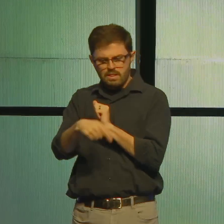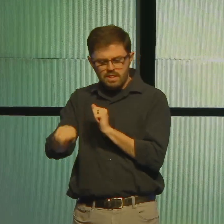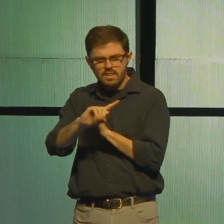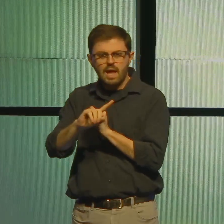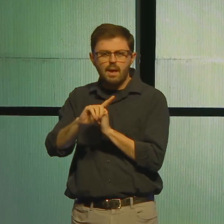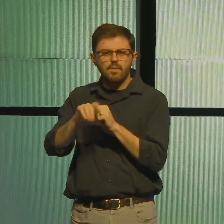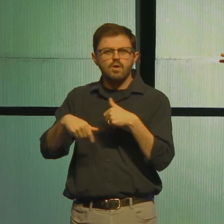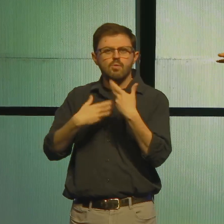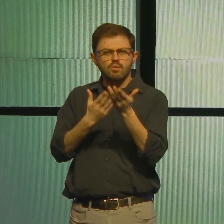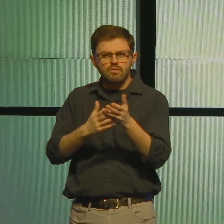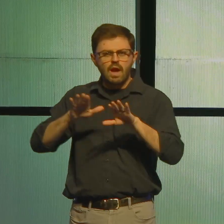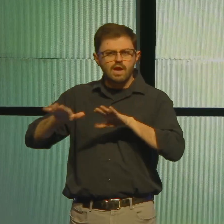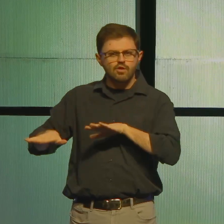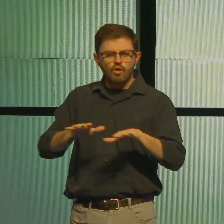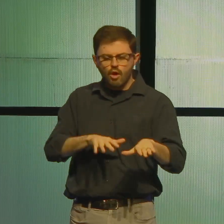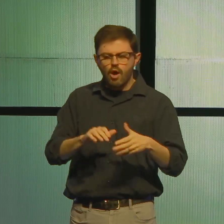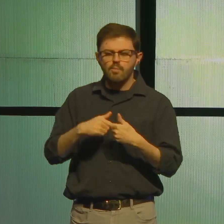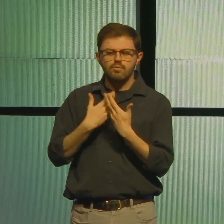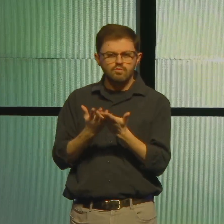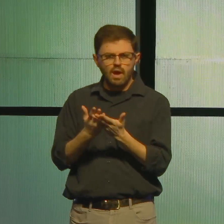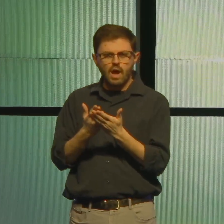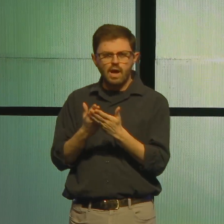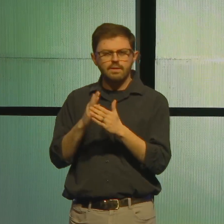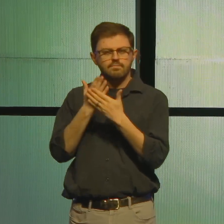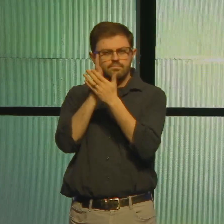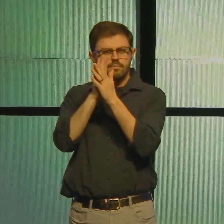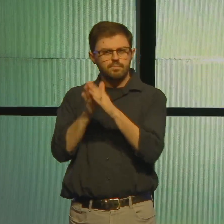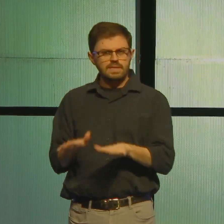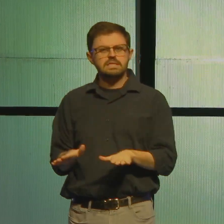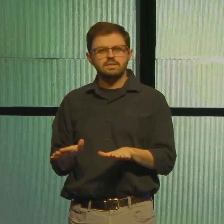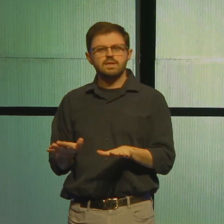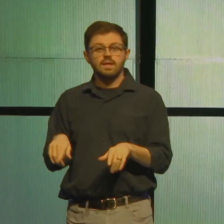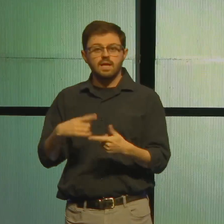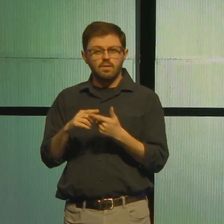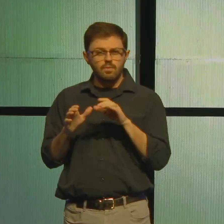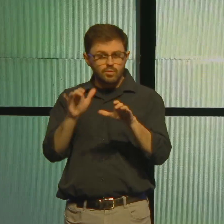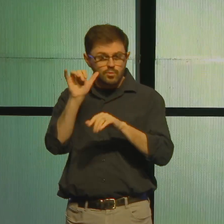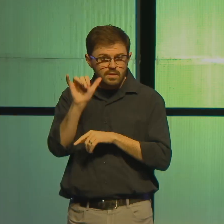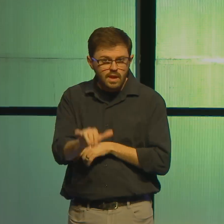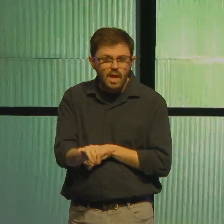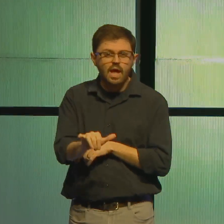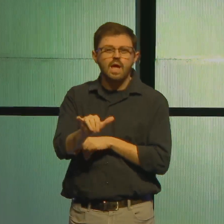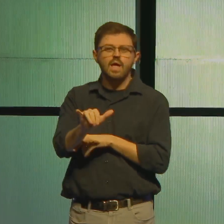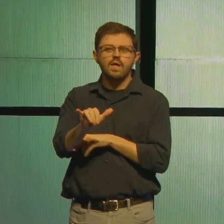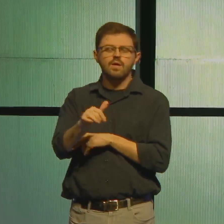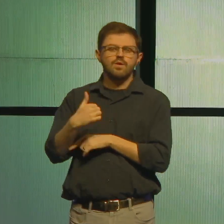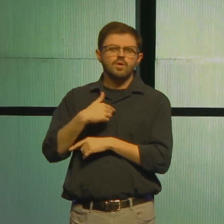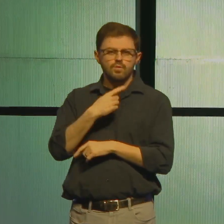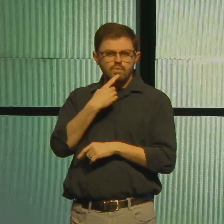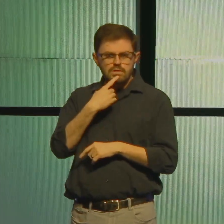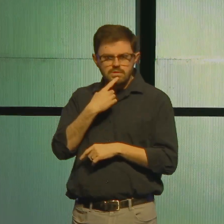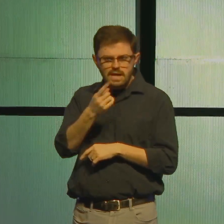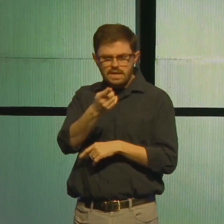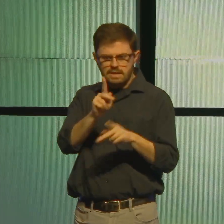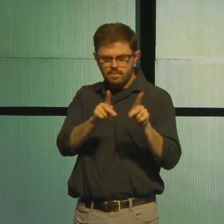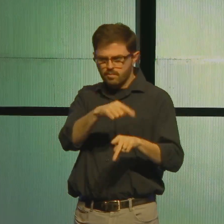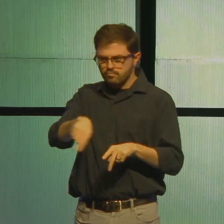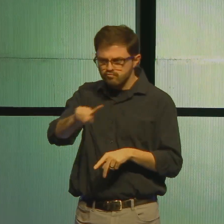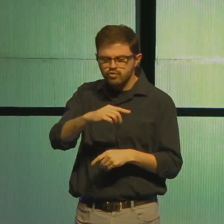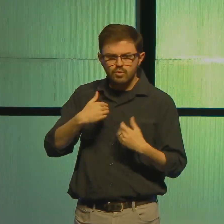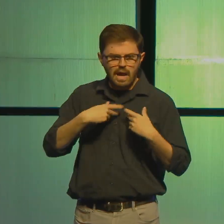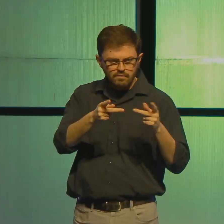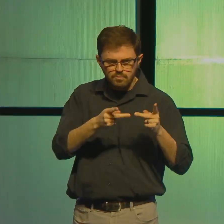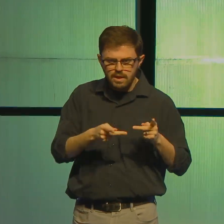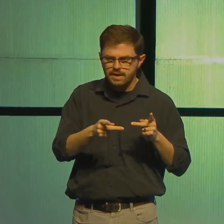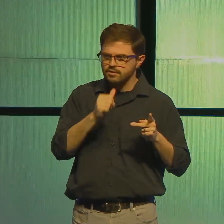of calm and stillness. And when we do that, we're saying you have a place. You're not